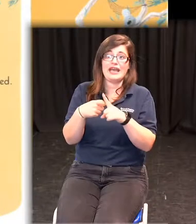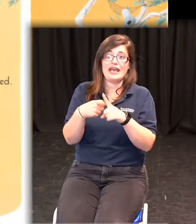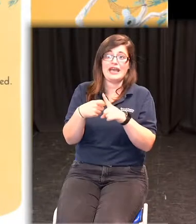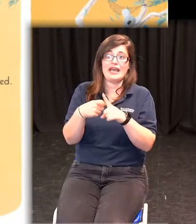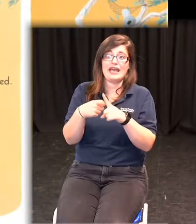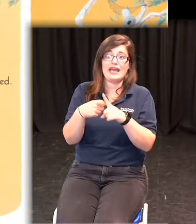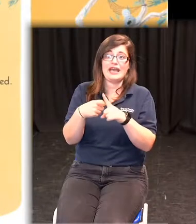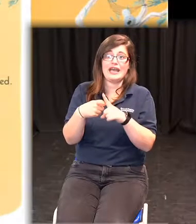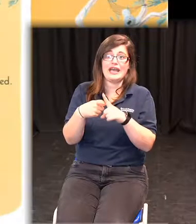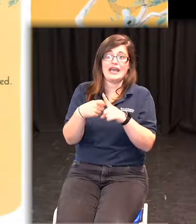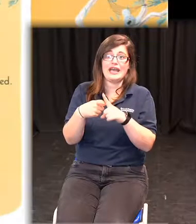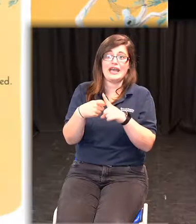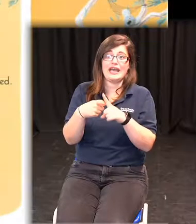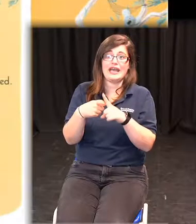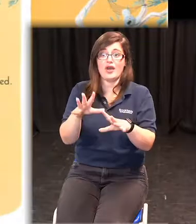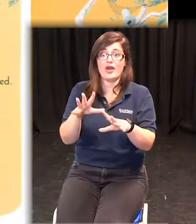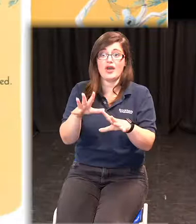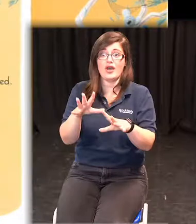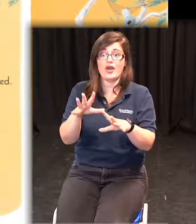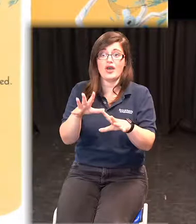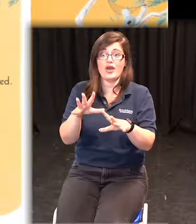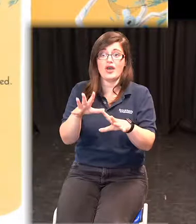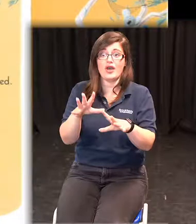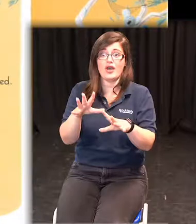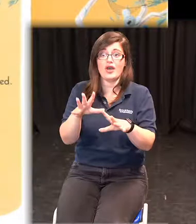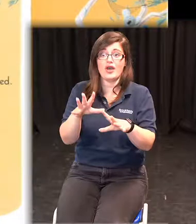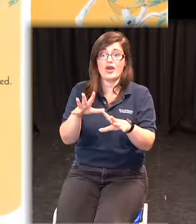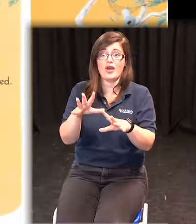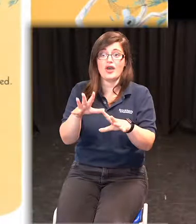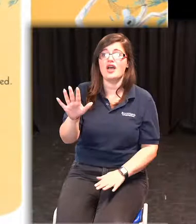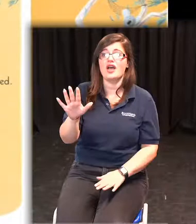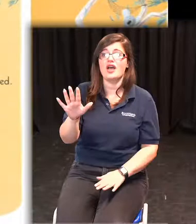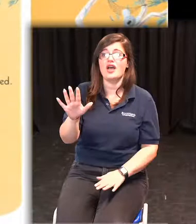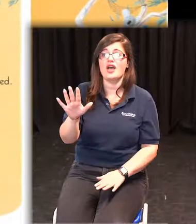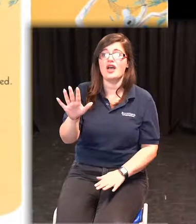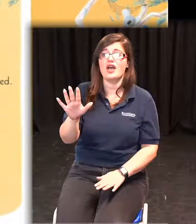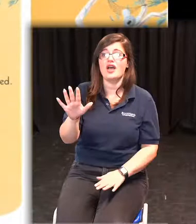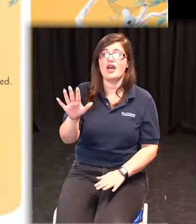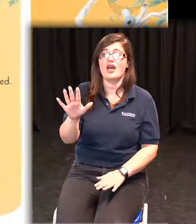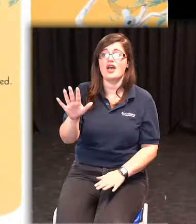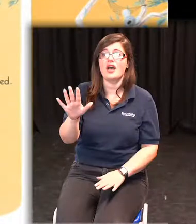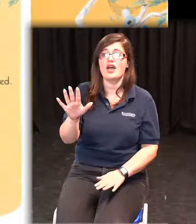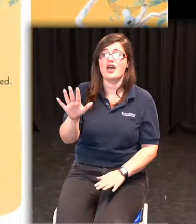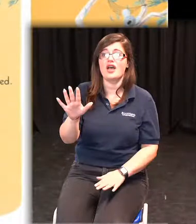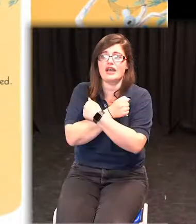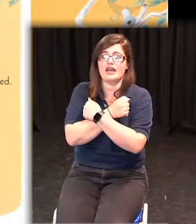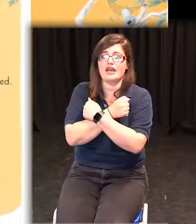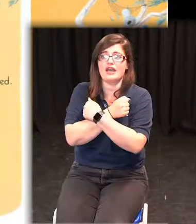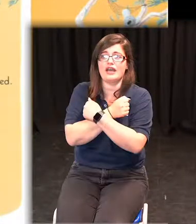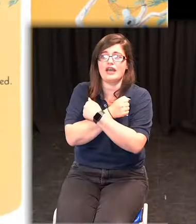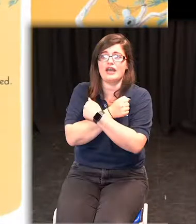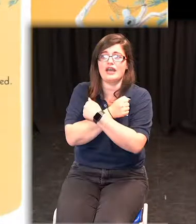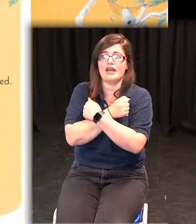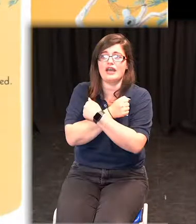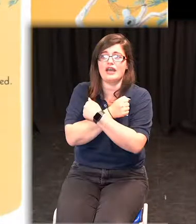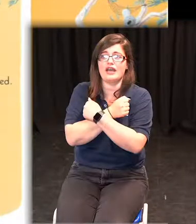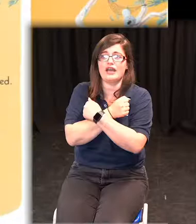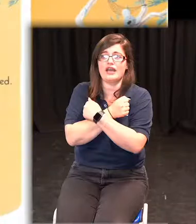was scared. "Let go? No, I shan't. I won't," clung on Kevin. "Oh dear,